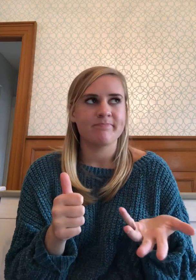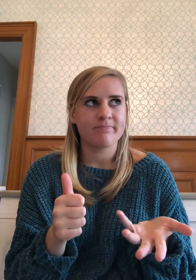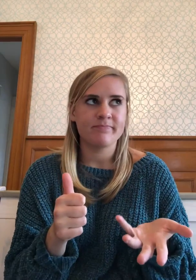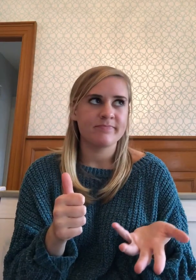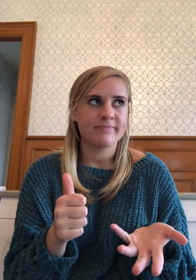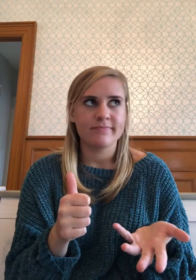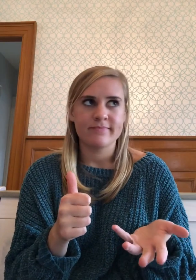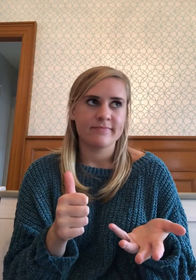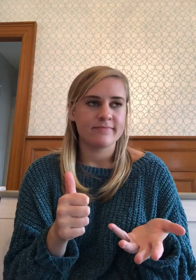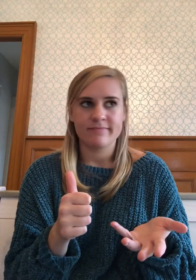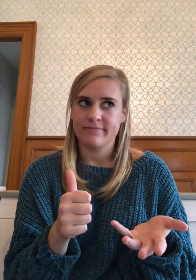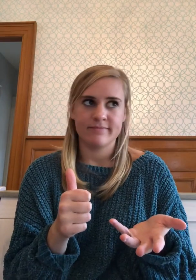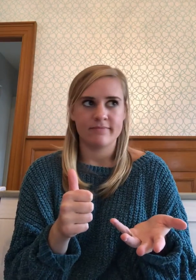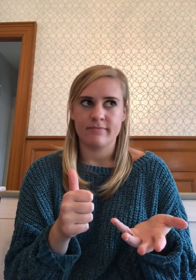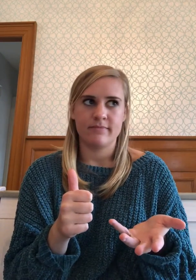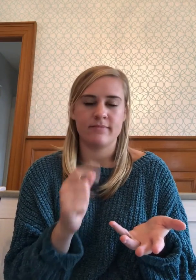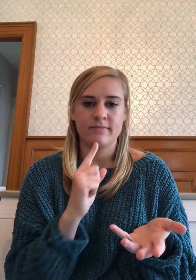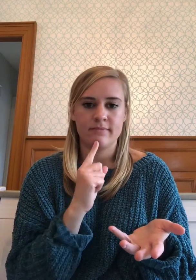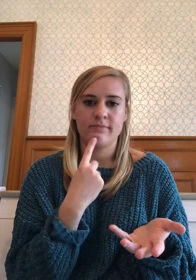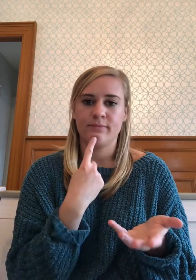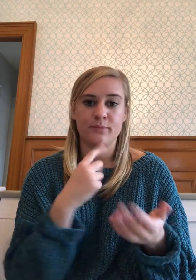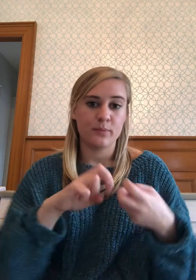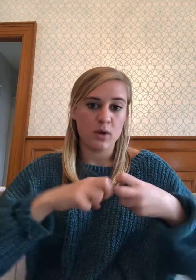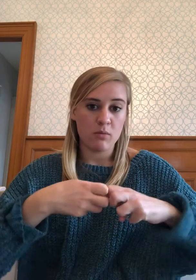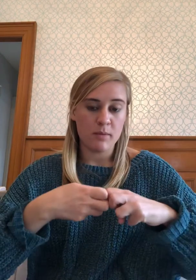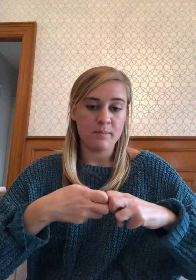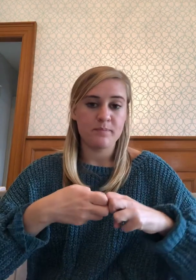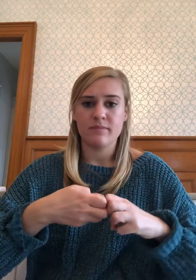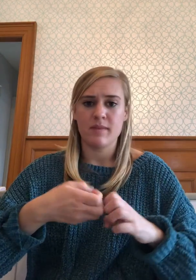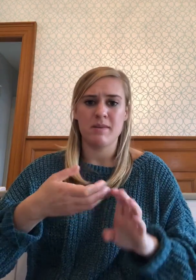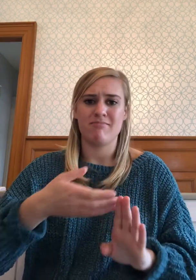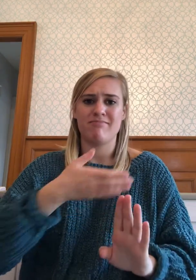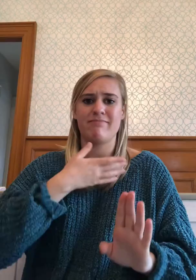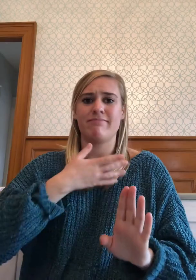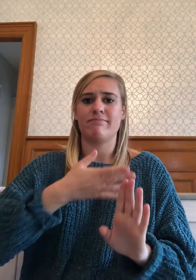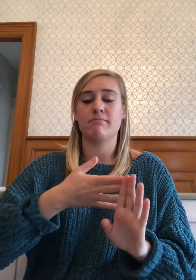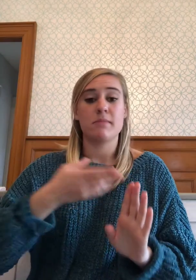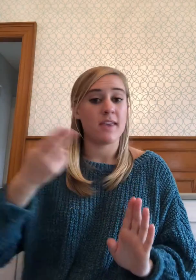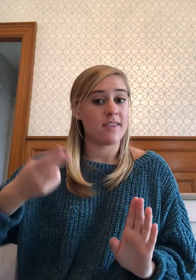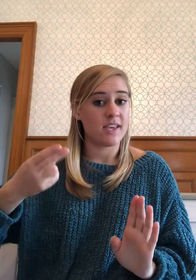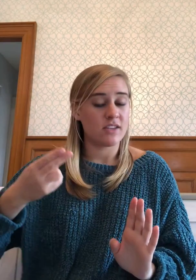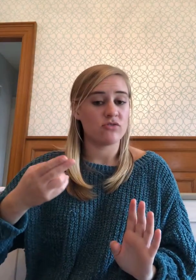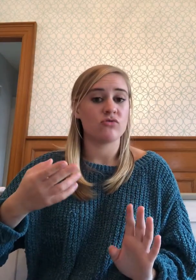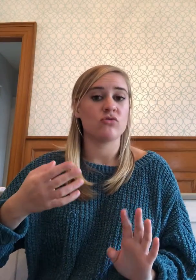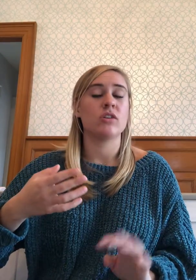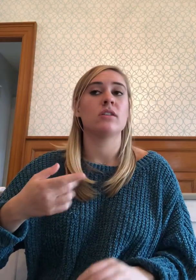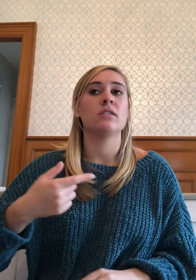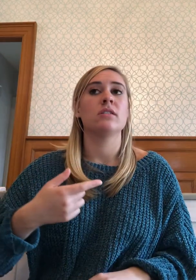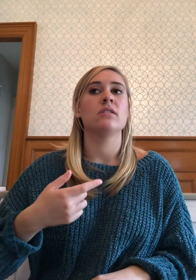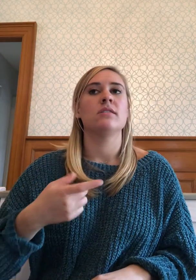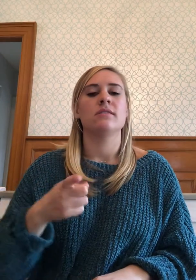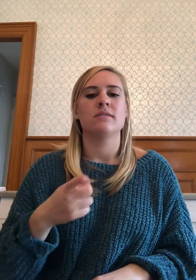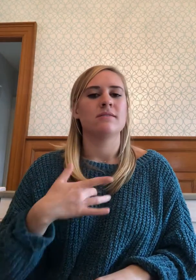very significant problem. Usually in history, and that's why we always take a good history, there's some history of